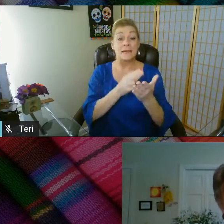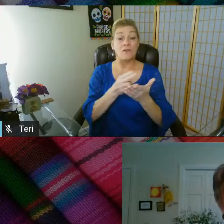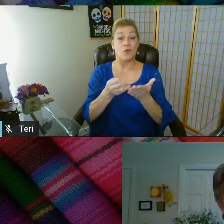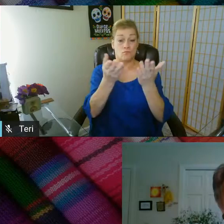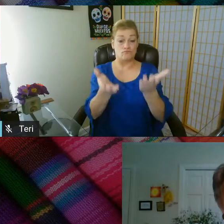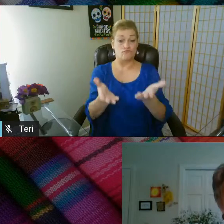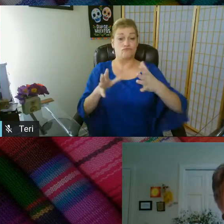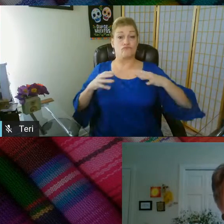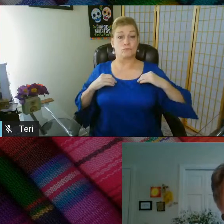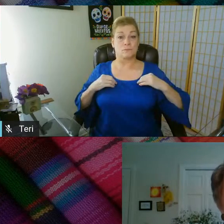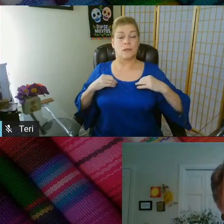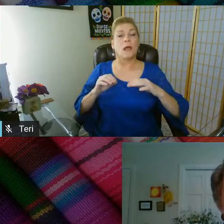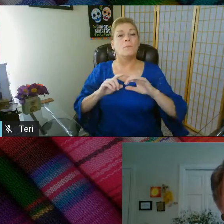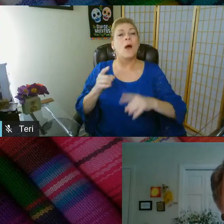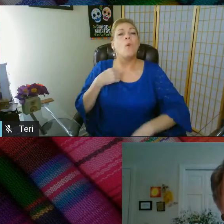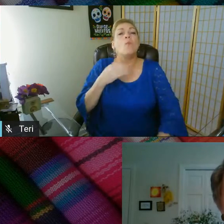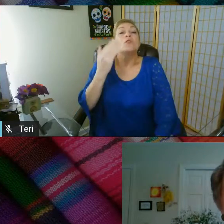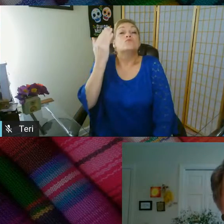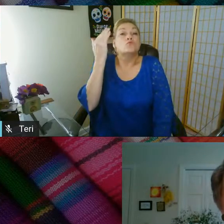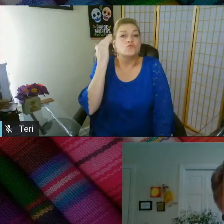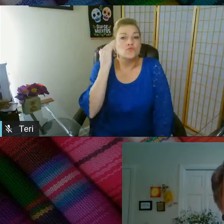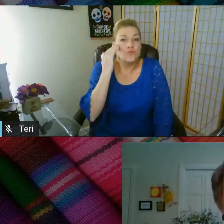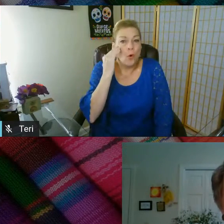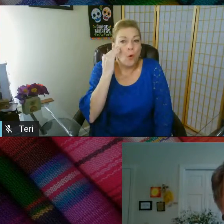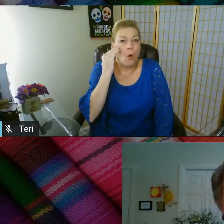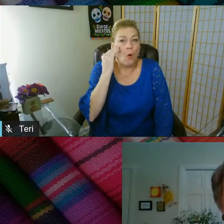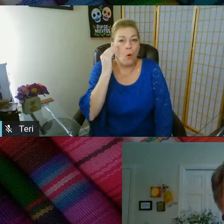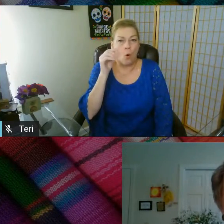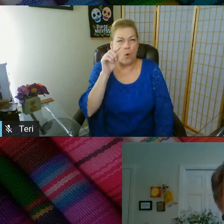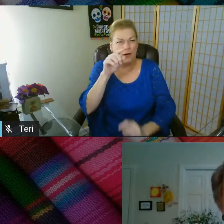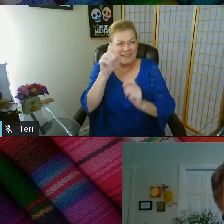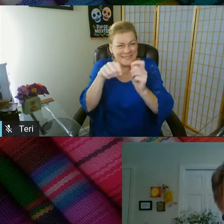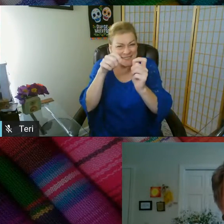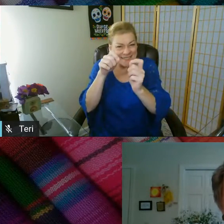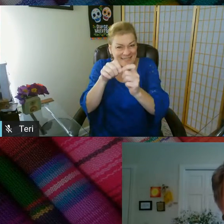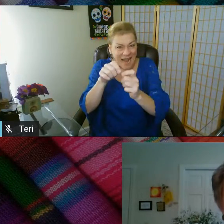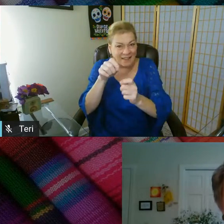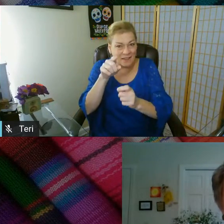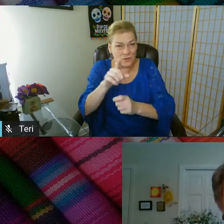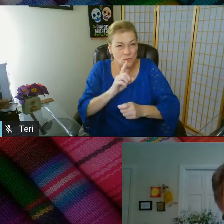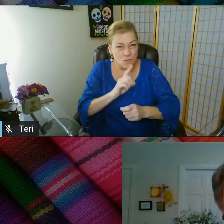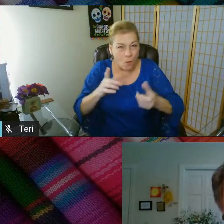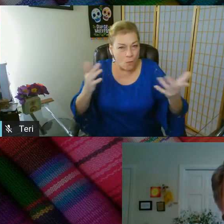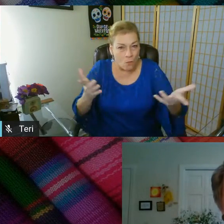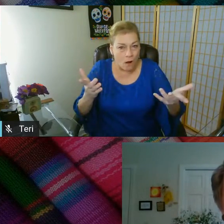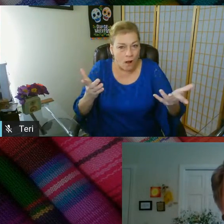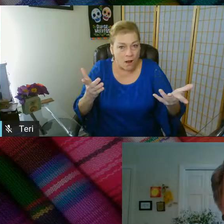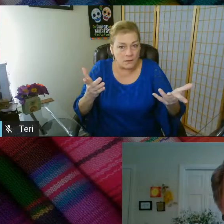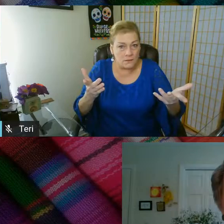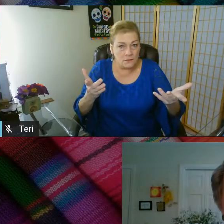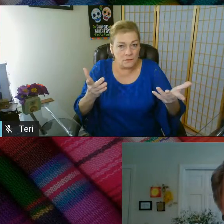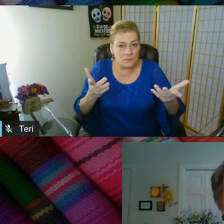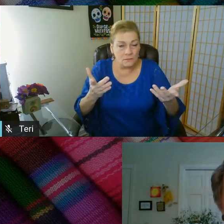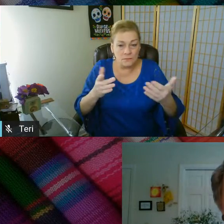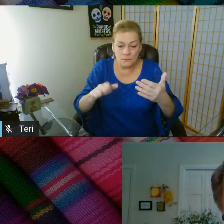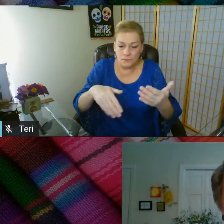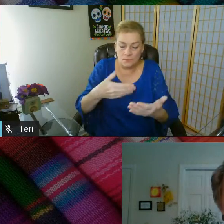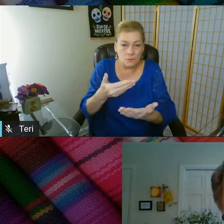are, but we know that just as you are in truth, whole and wholly